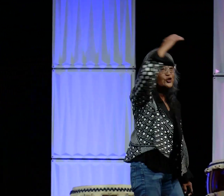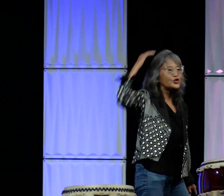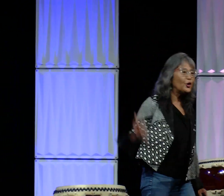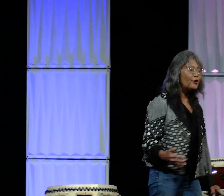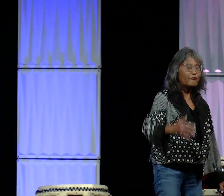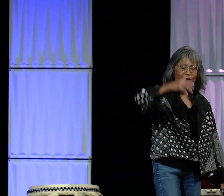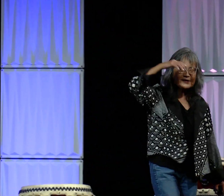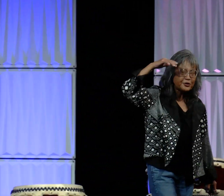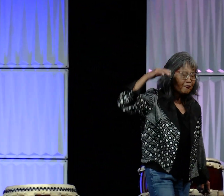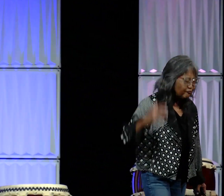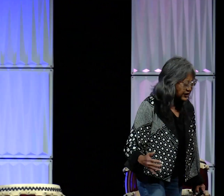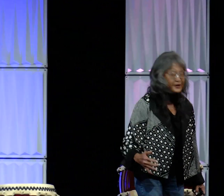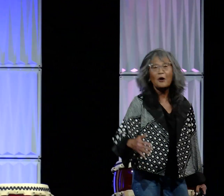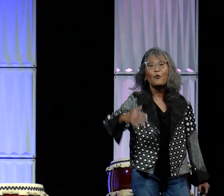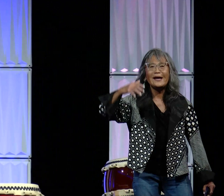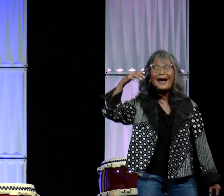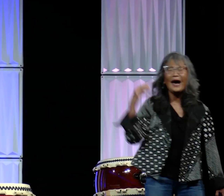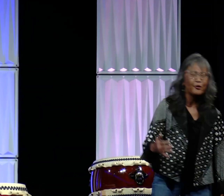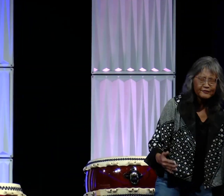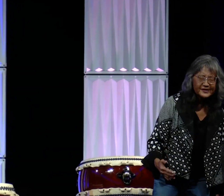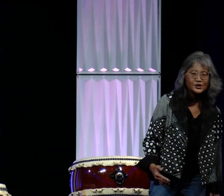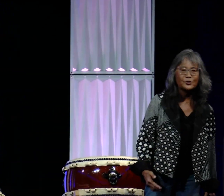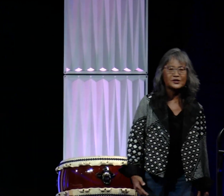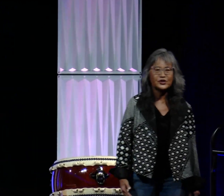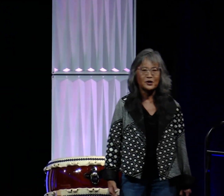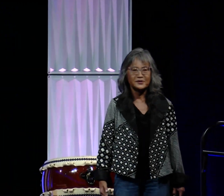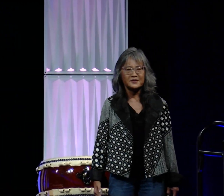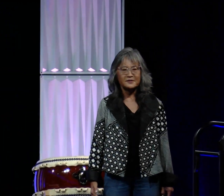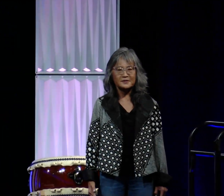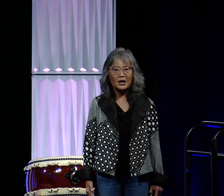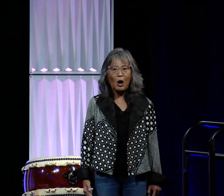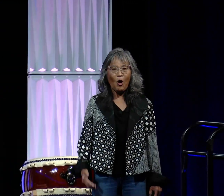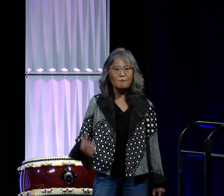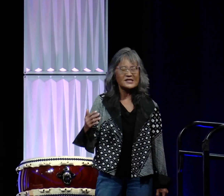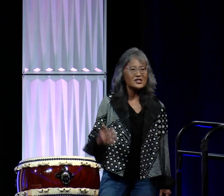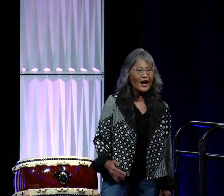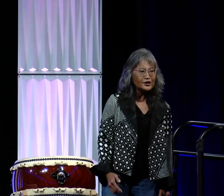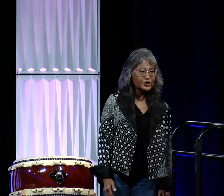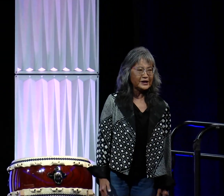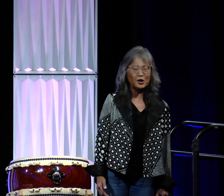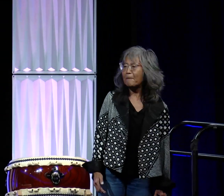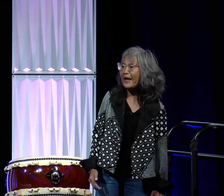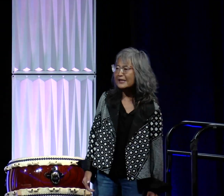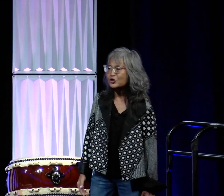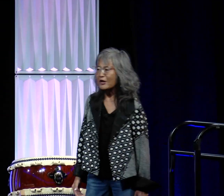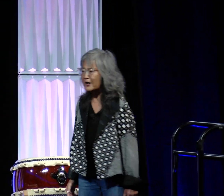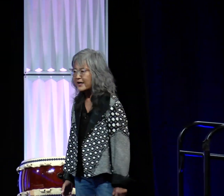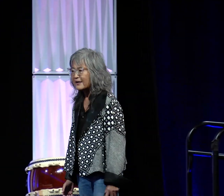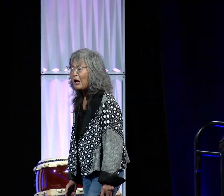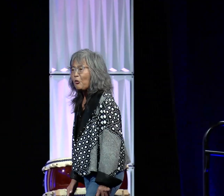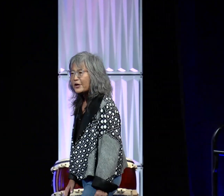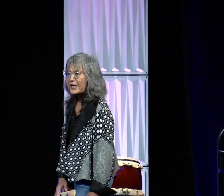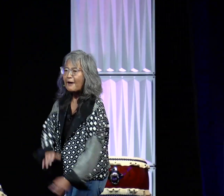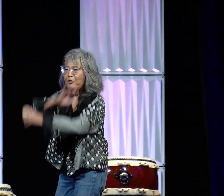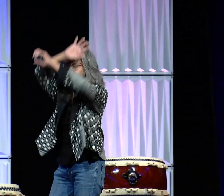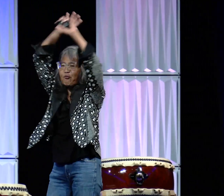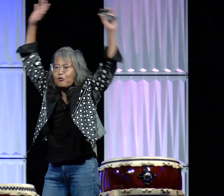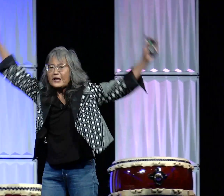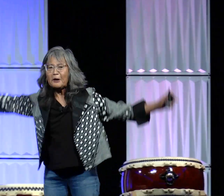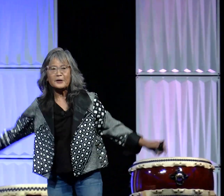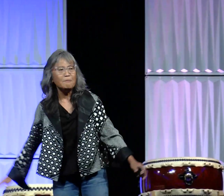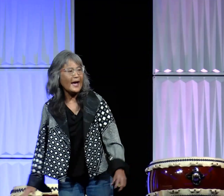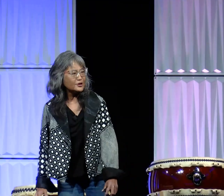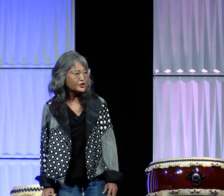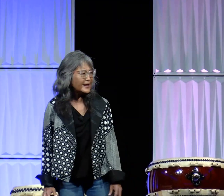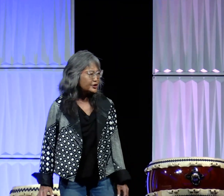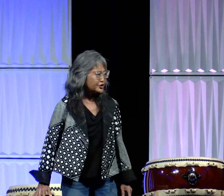going to serve or intervene our way out of sexual assault or misogyny or patriarchy. We're going to have to free